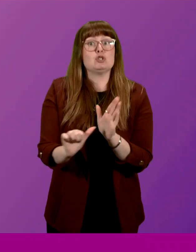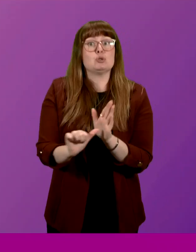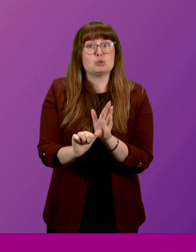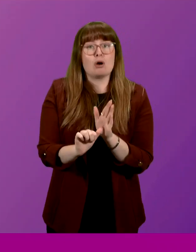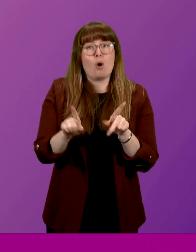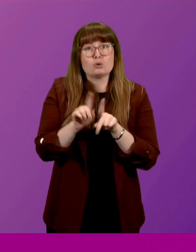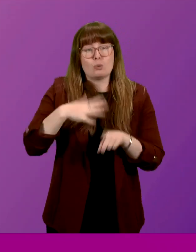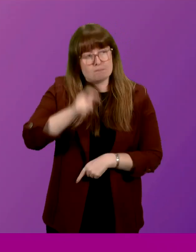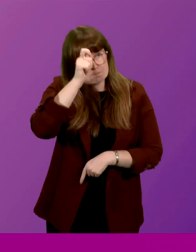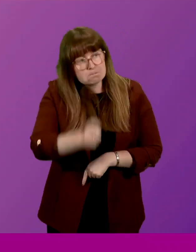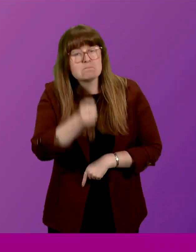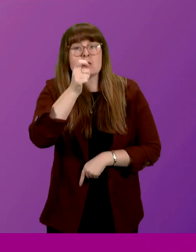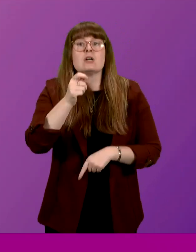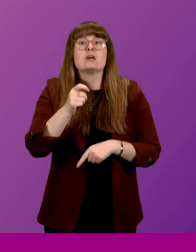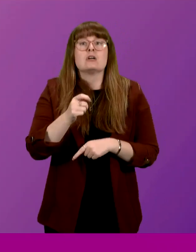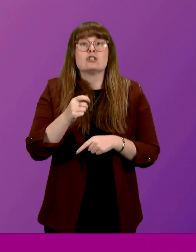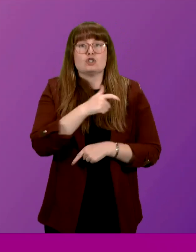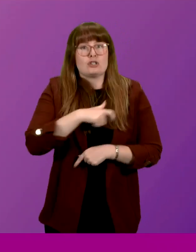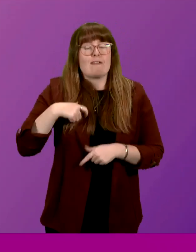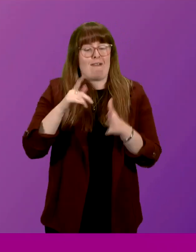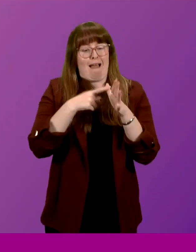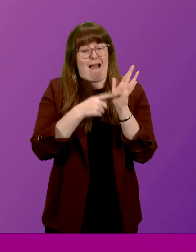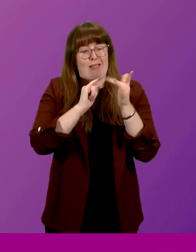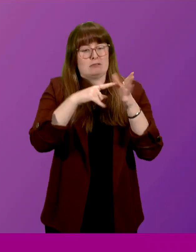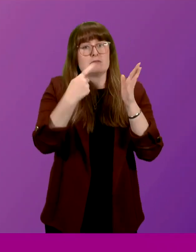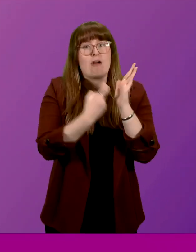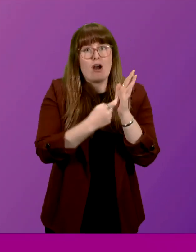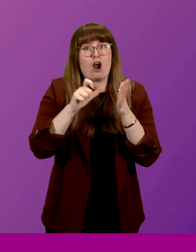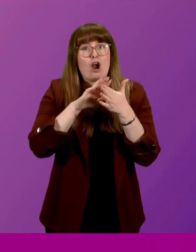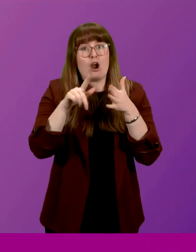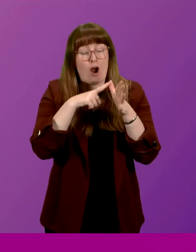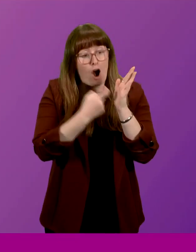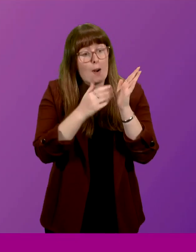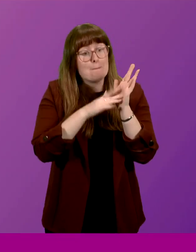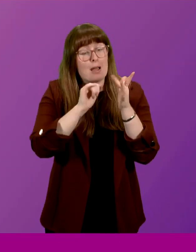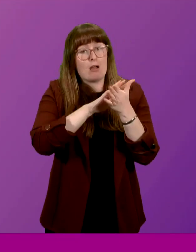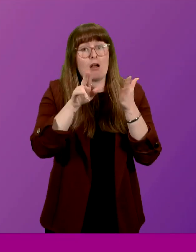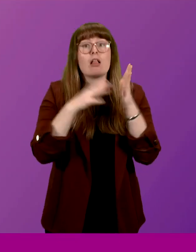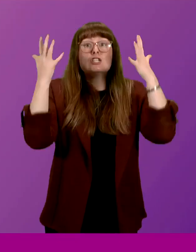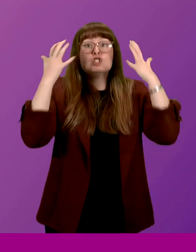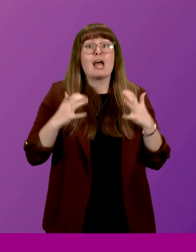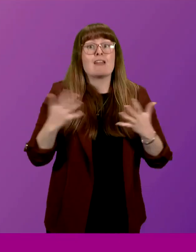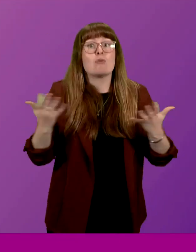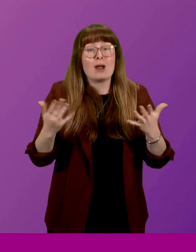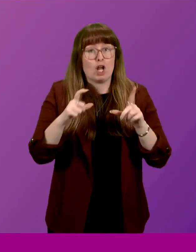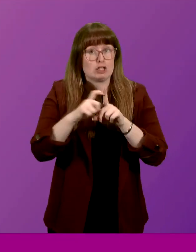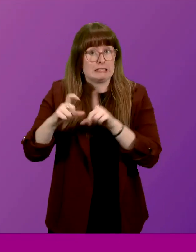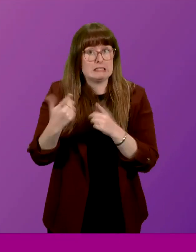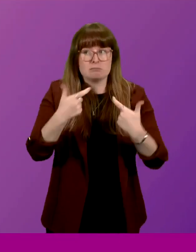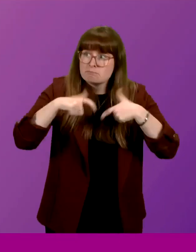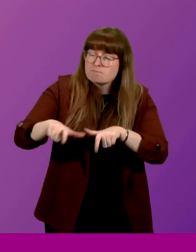pay tribute to Sheriff Alistair Carmichael, who is very courageously a sheriff in Dundee, who is continuing to